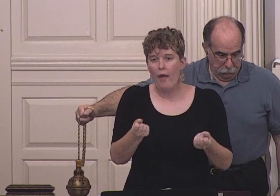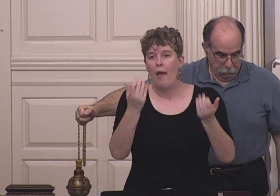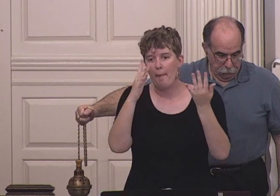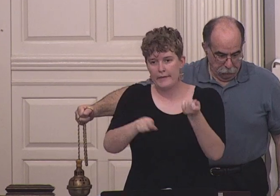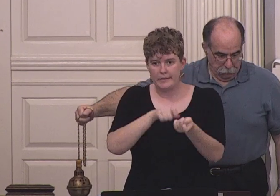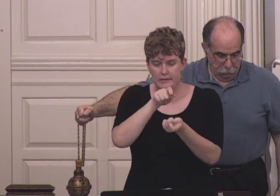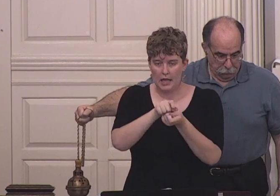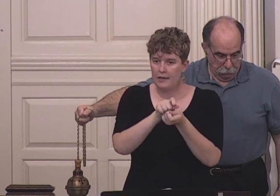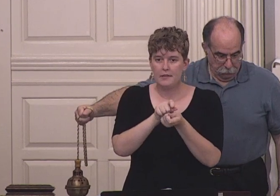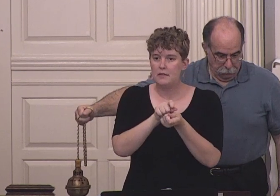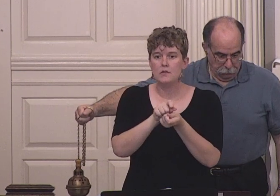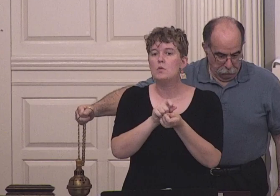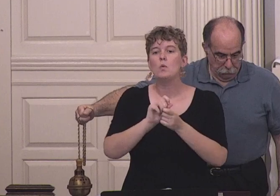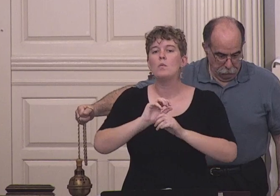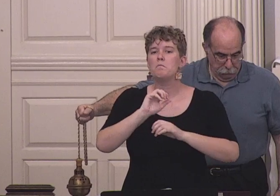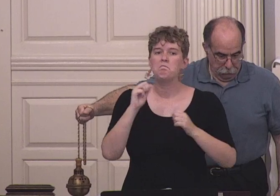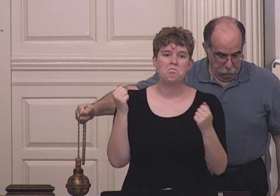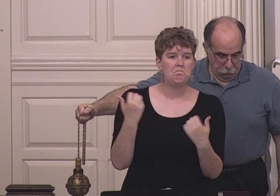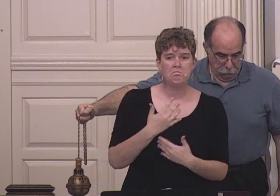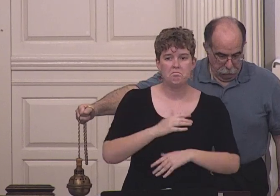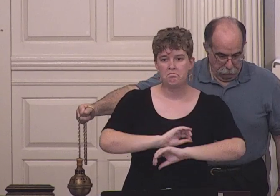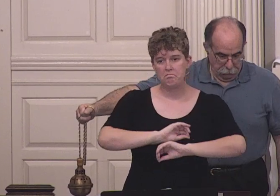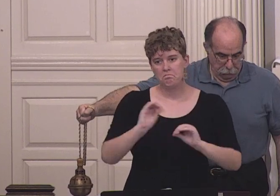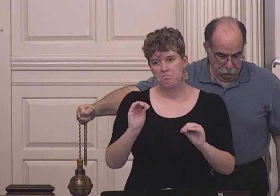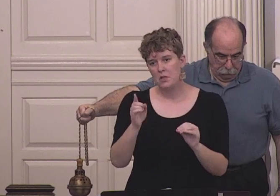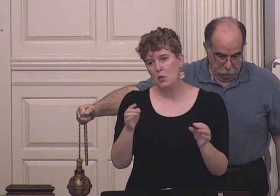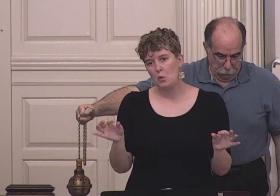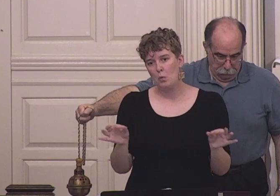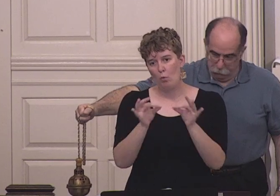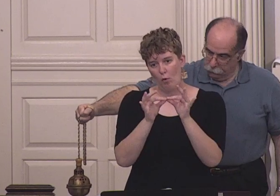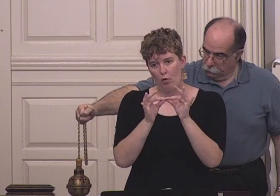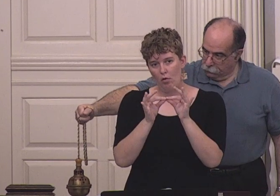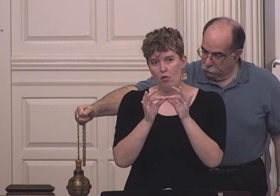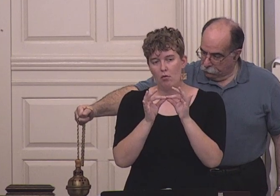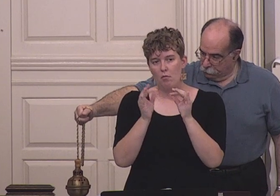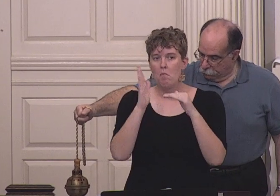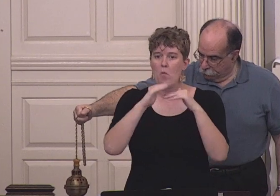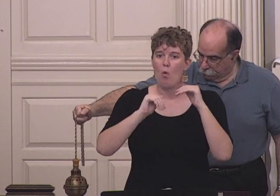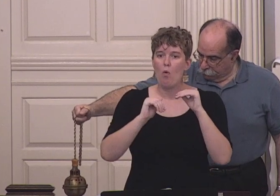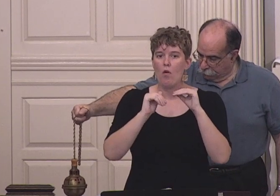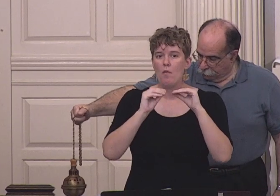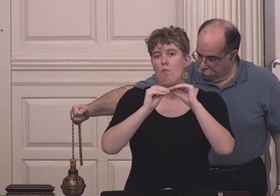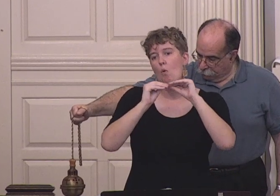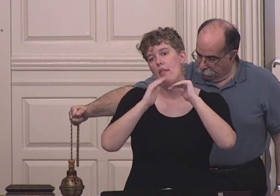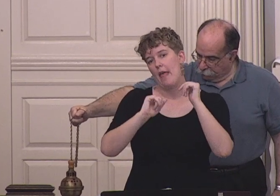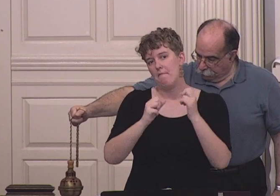afraid. You are worth more than many sparrows.